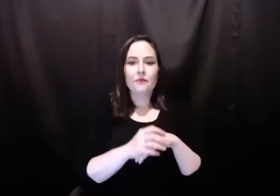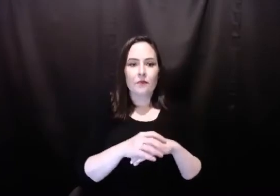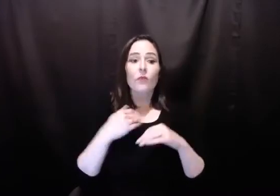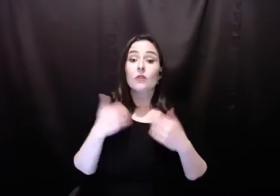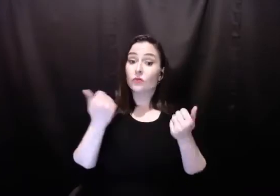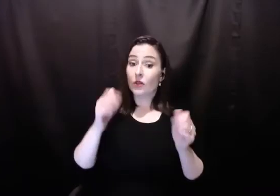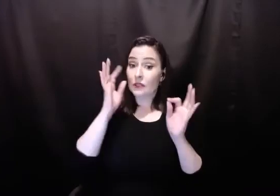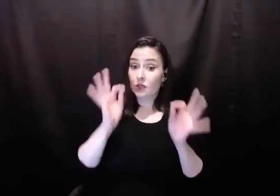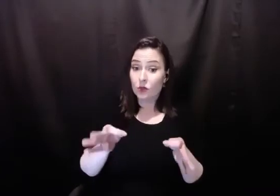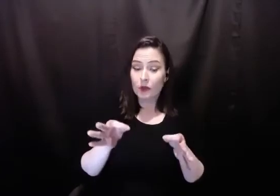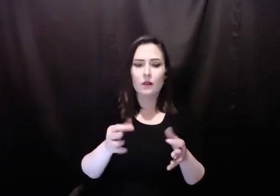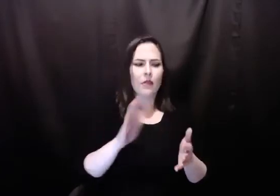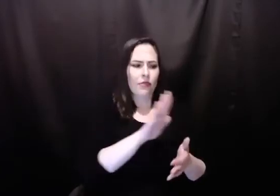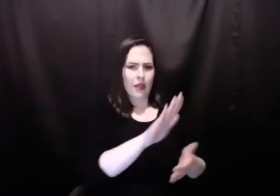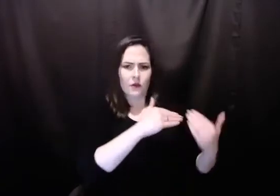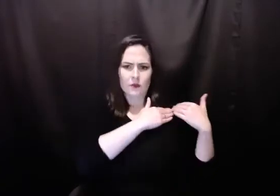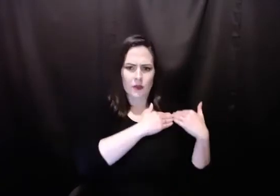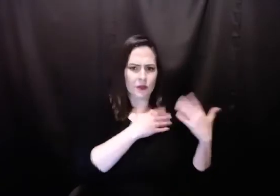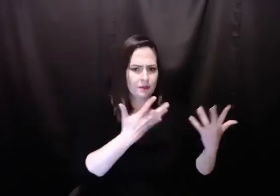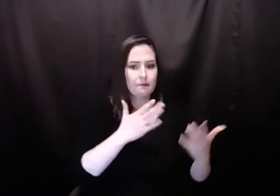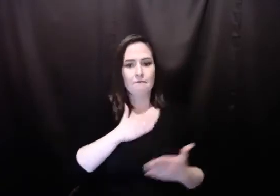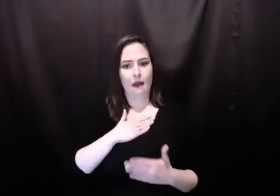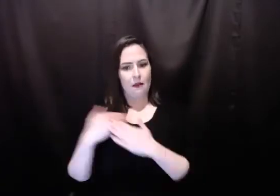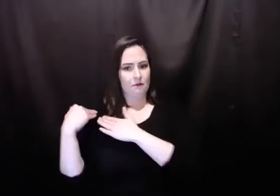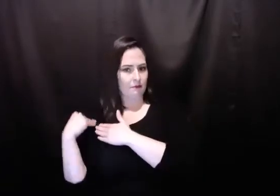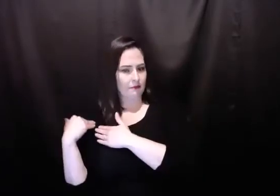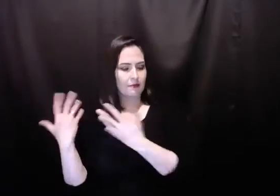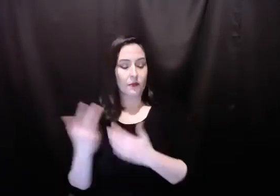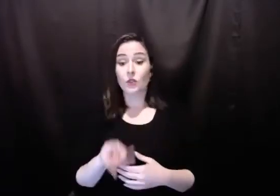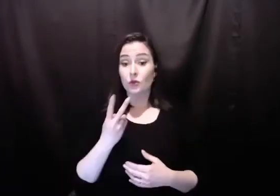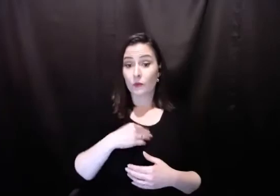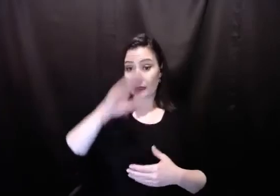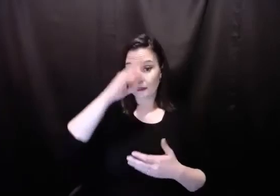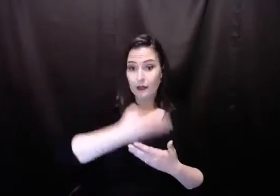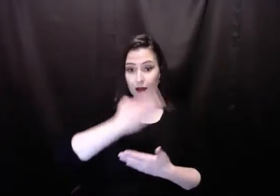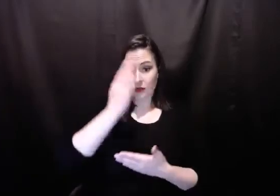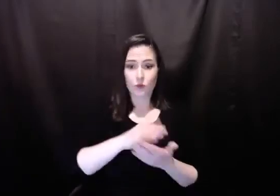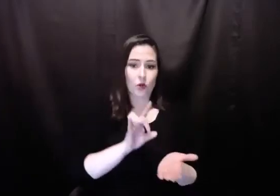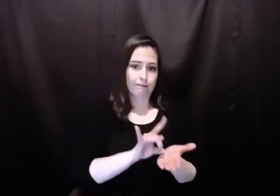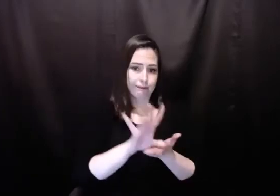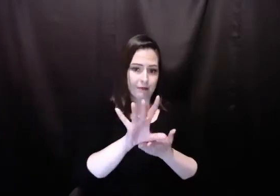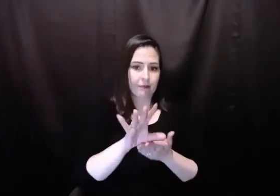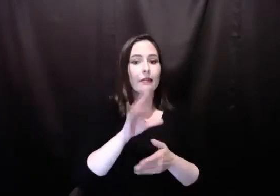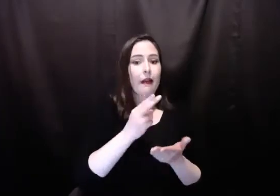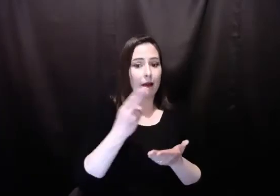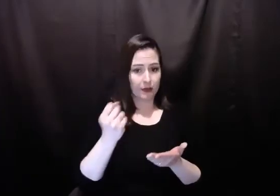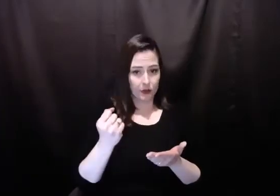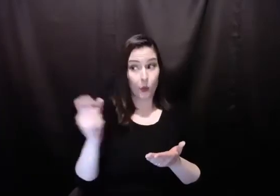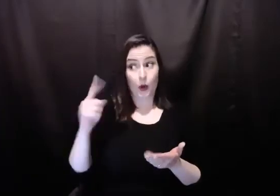I taught twice. They were both thrown out twice. The last one who was thrown out the second time, I had to drive him home. I had to get the sub.